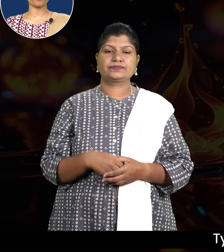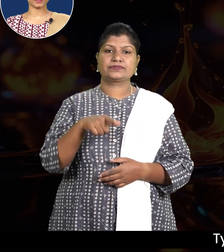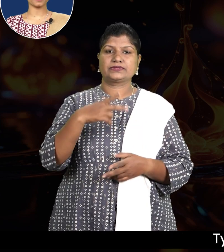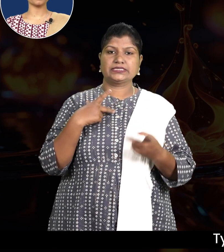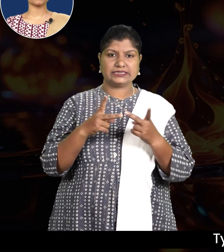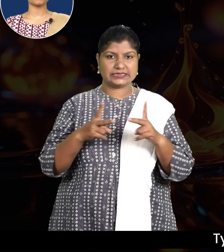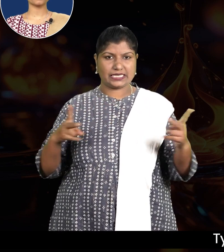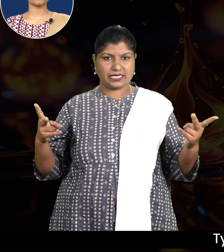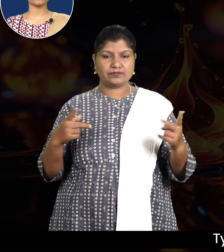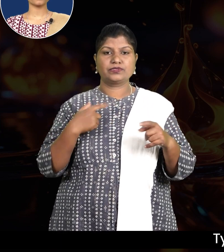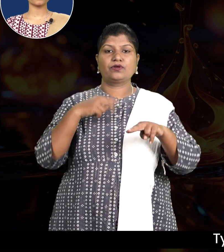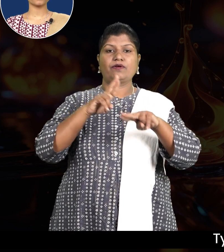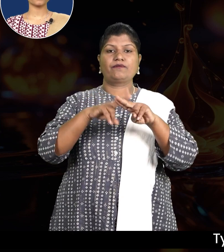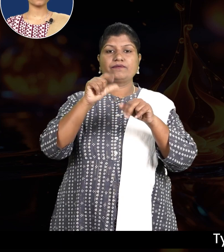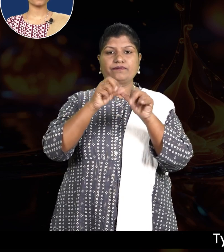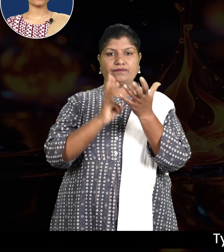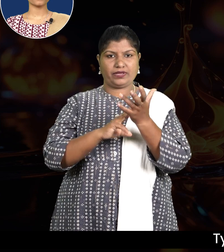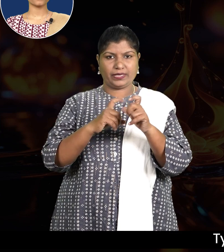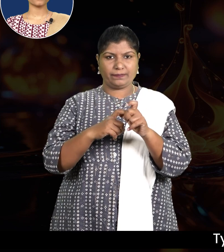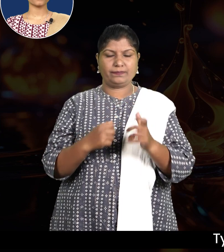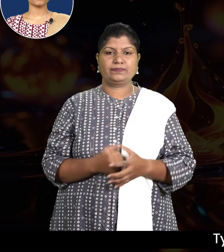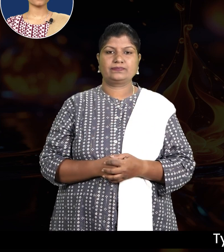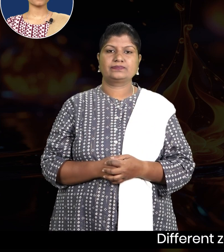Types of flame.